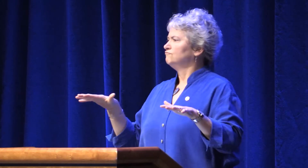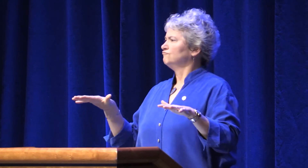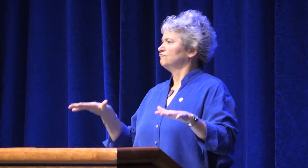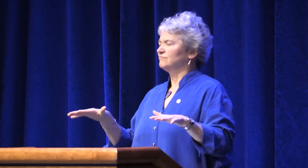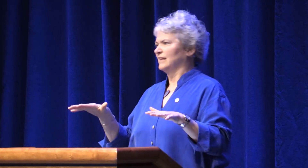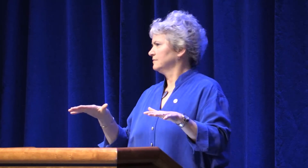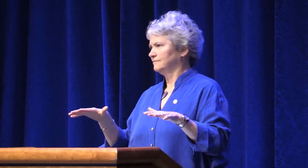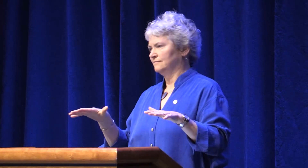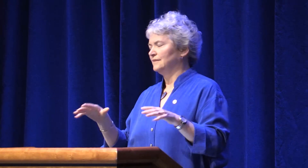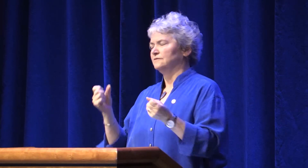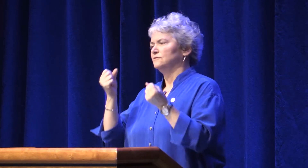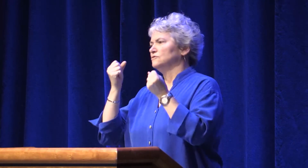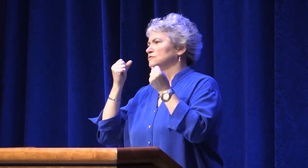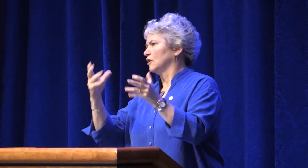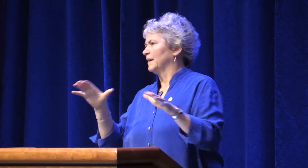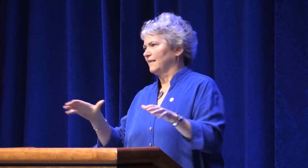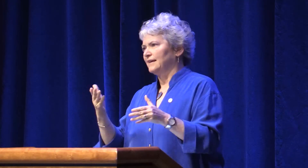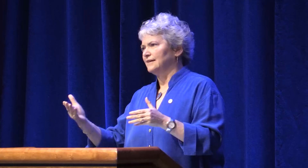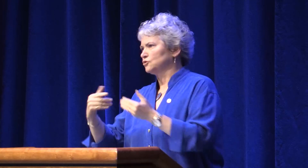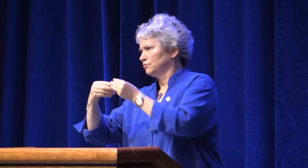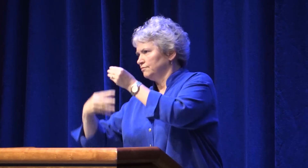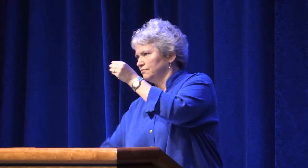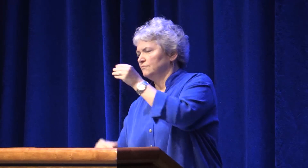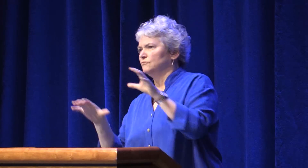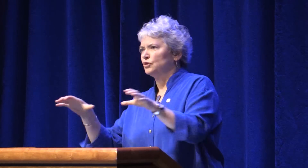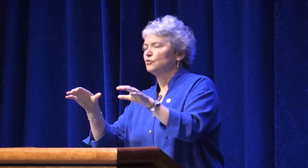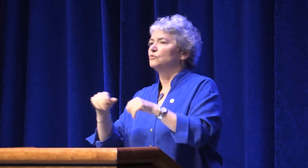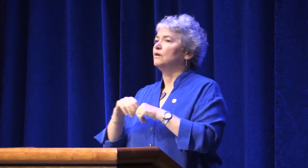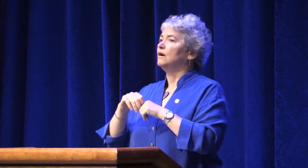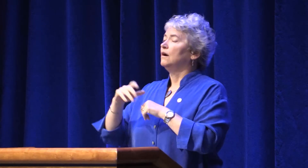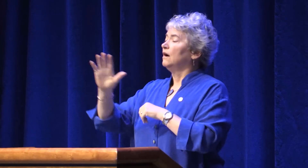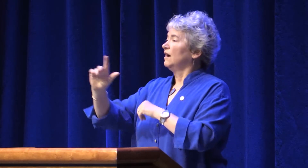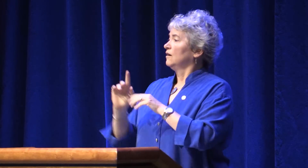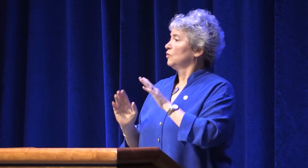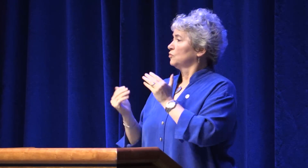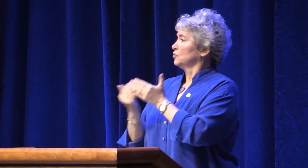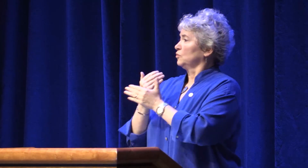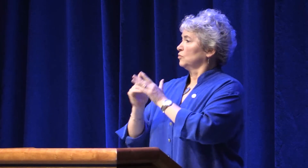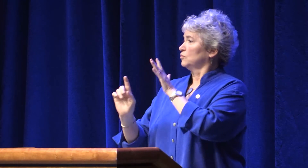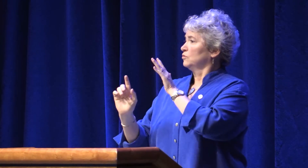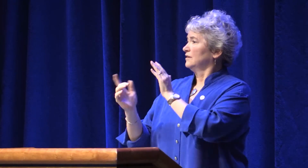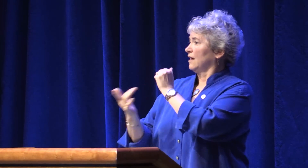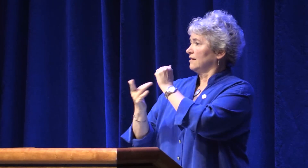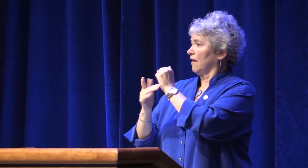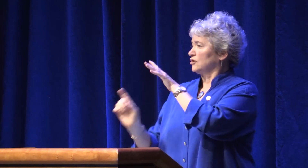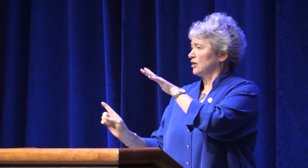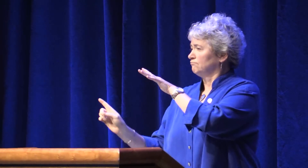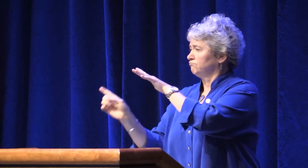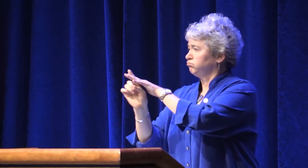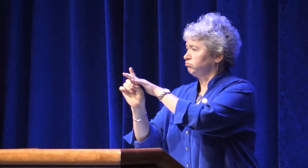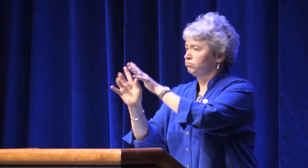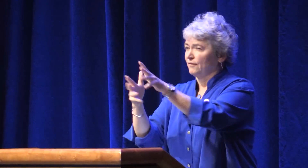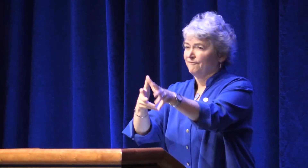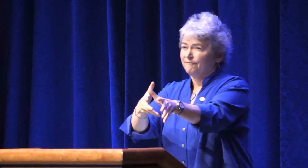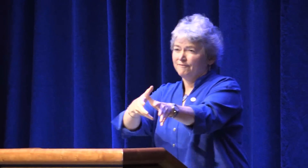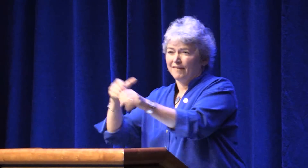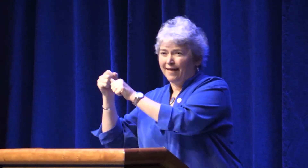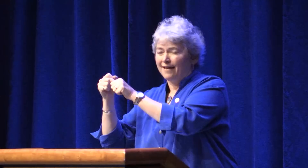Sometimes accomplishments do cause us to feel complacent, but there is so much more work to do. As new